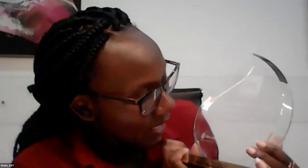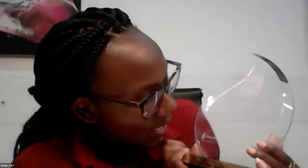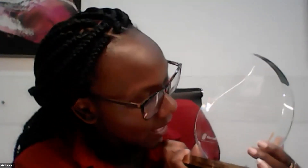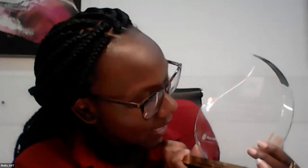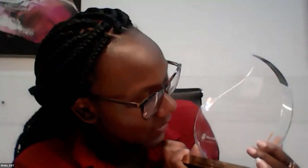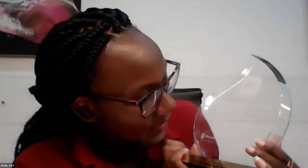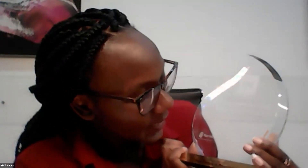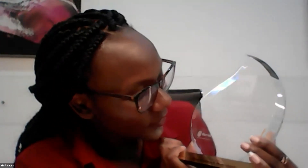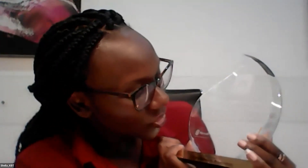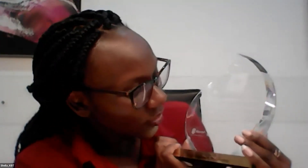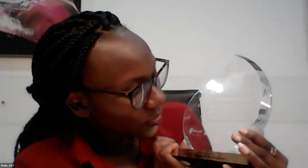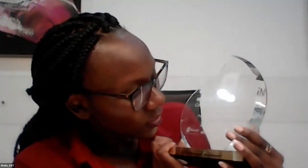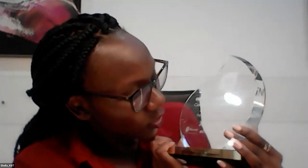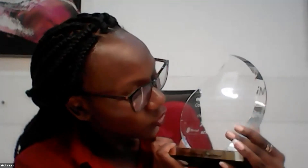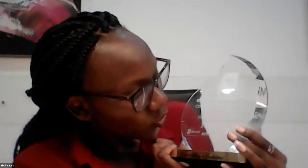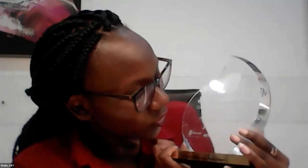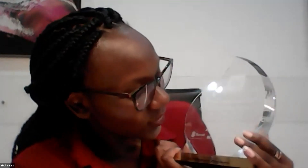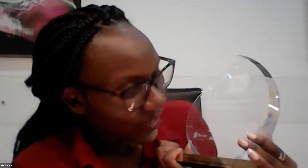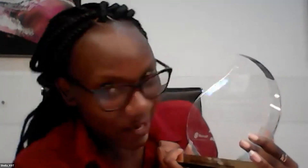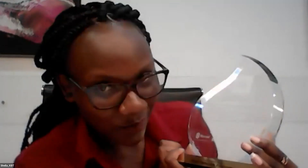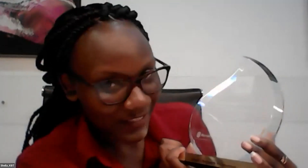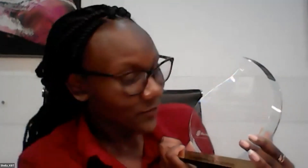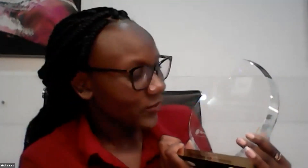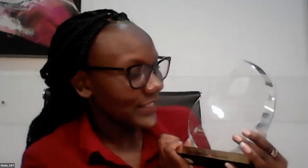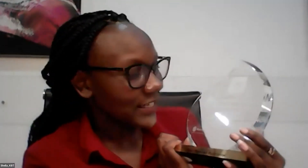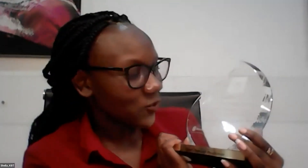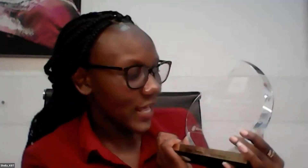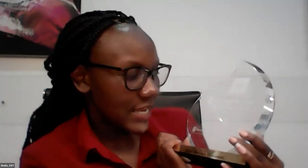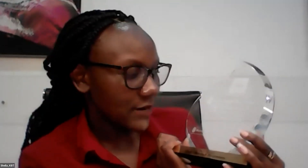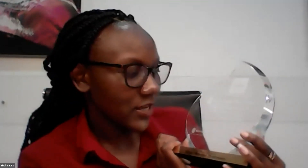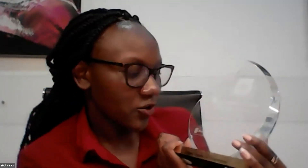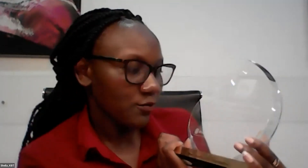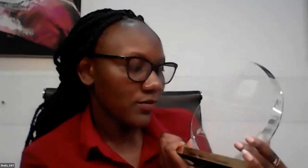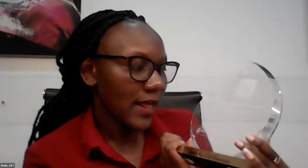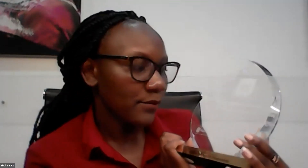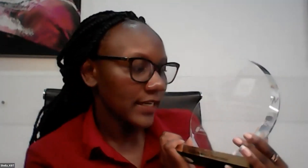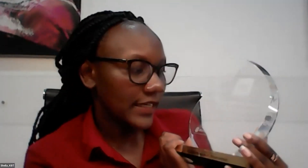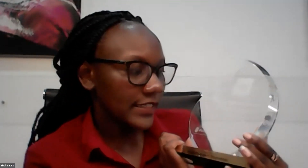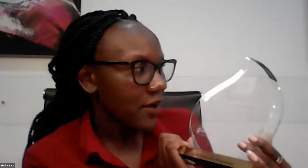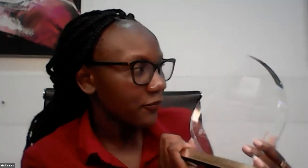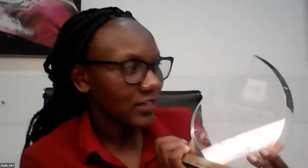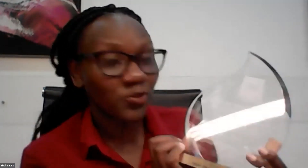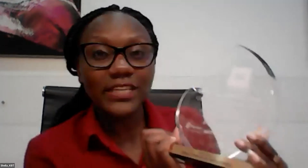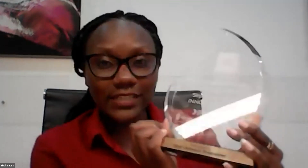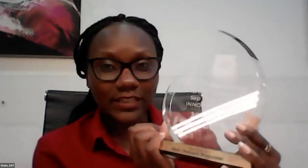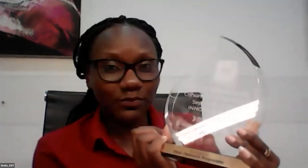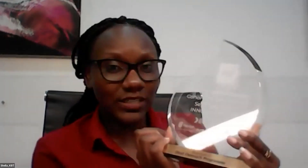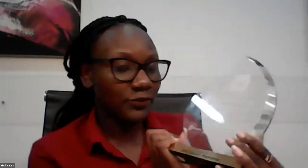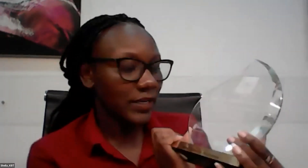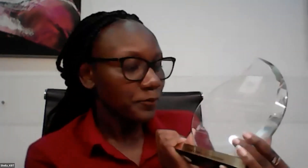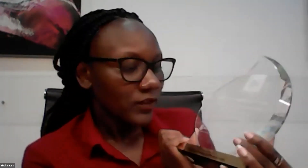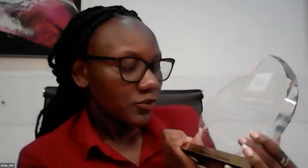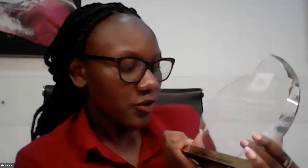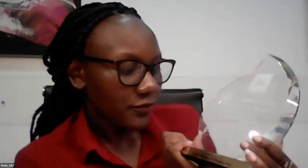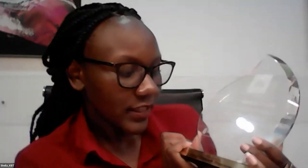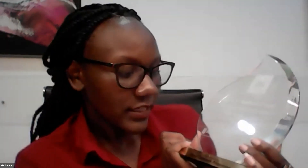NORAD, IKT, NOGI, I hope that's the pronunciation, and the Kilimanjaro Blind Trust Africa. So this is a